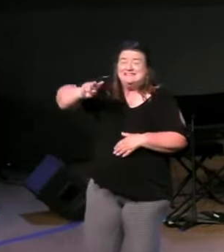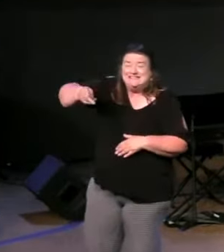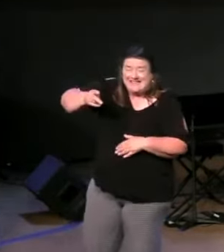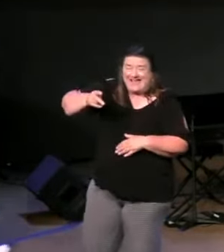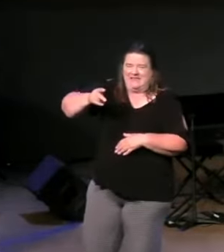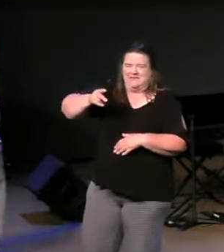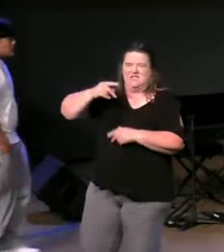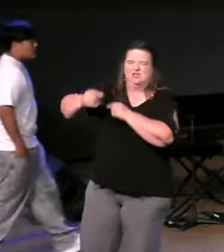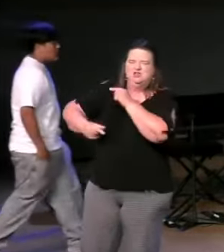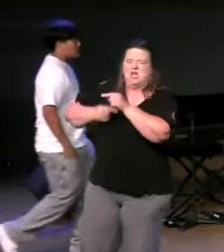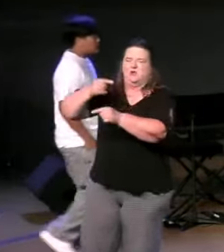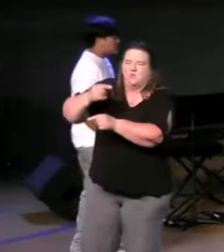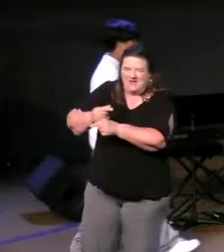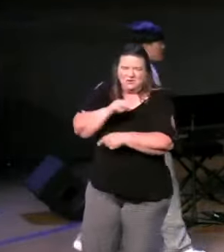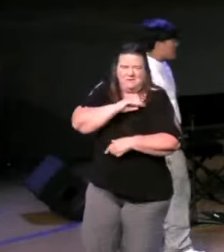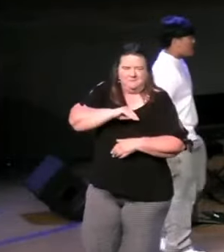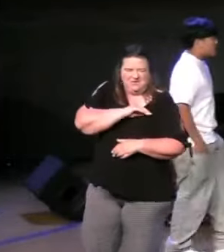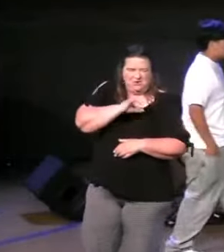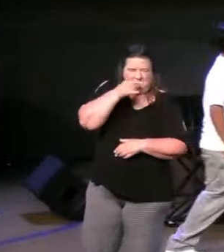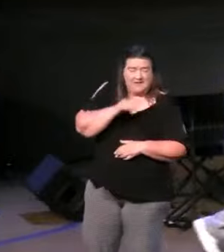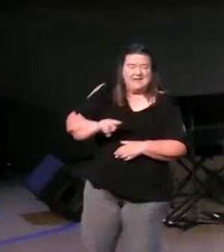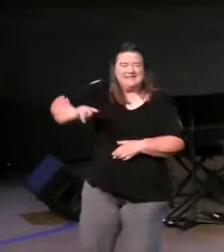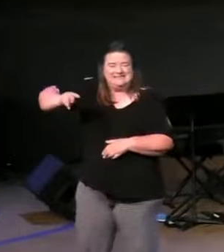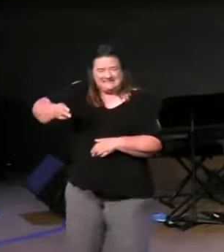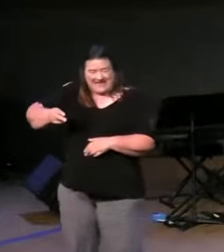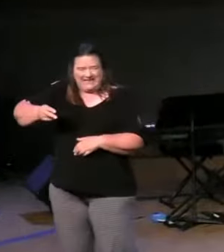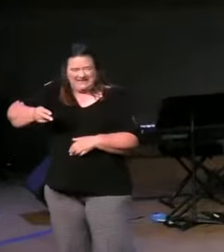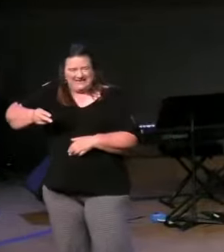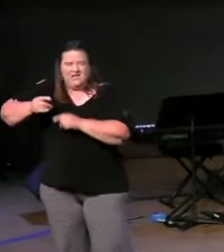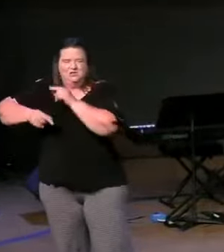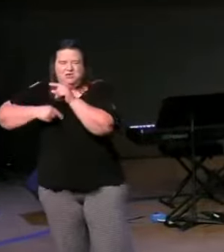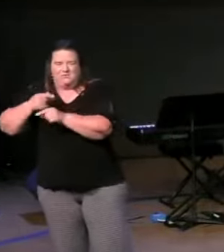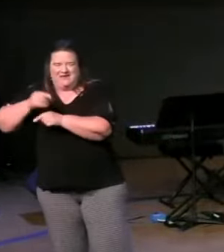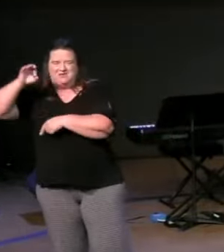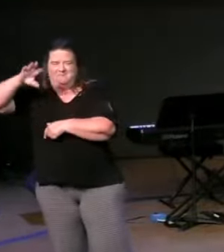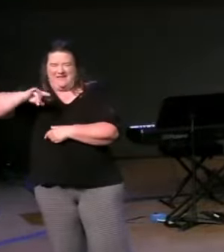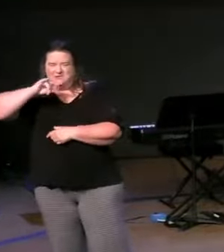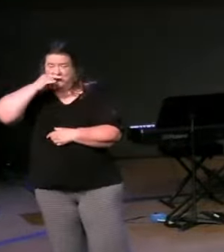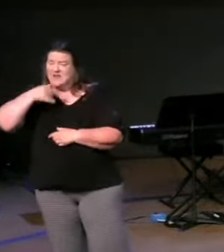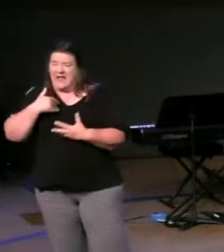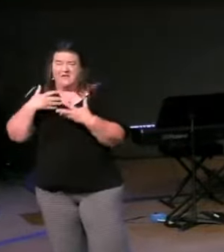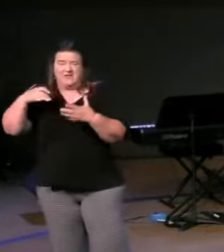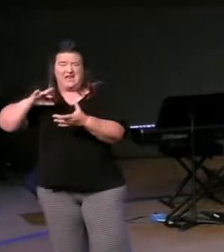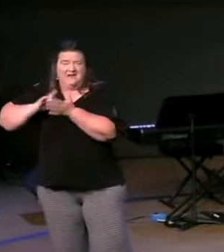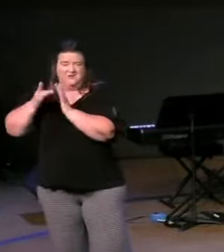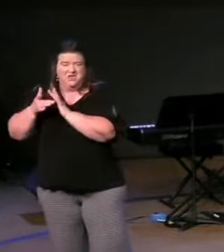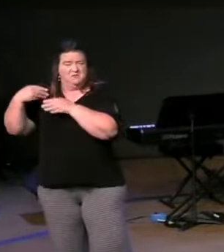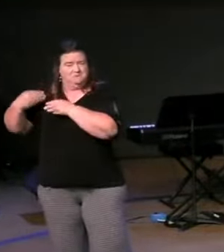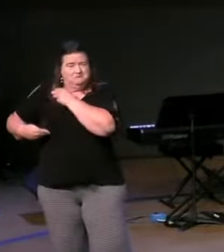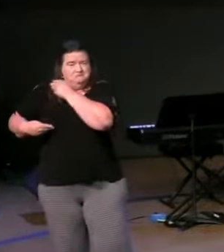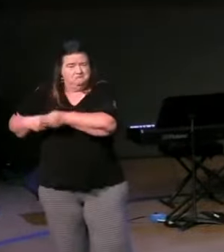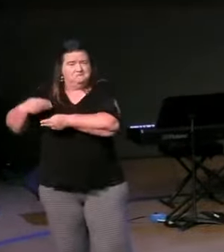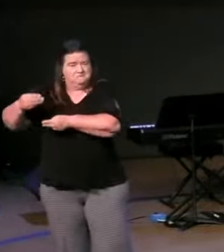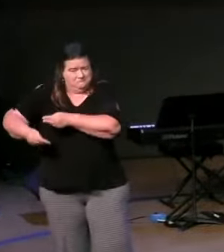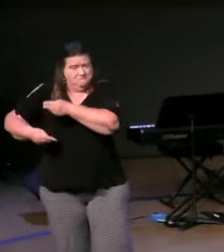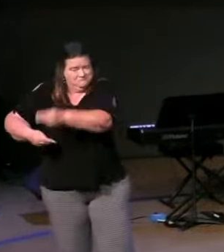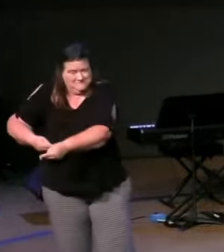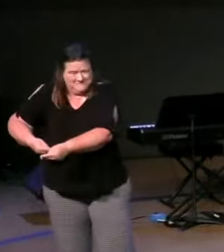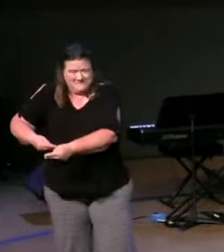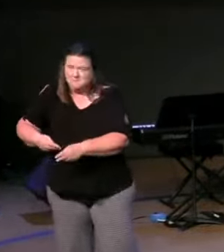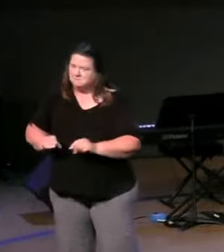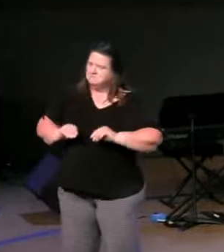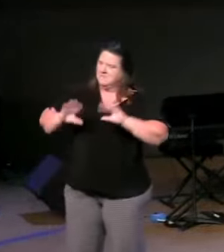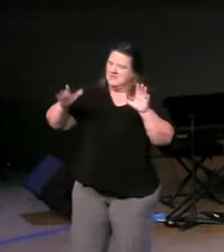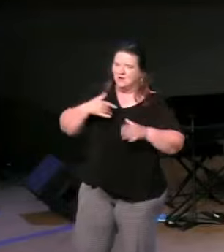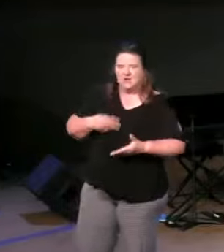second generation missionary kid and second generation pastor's kid. So I've got a lot of Jesus in my heritage. So it makes sense that I would be up here